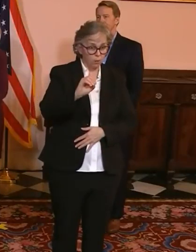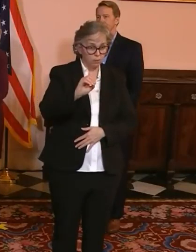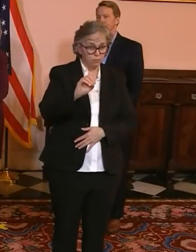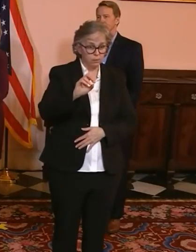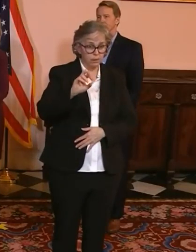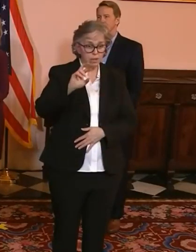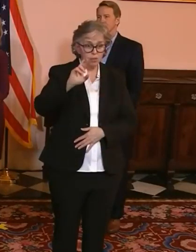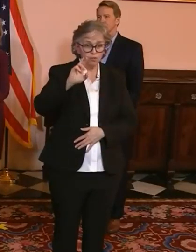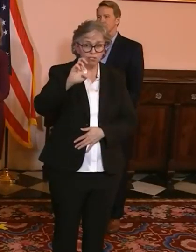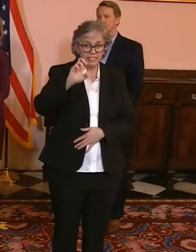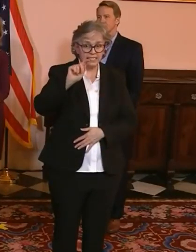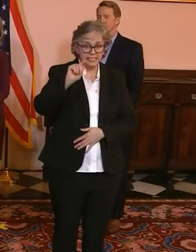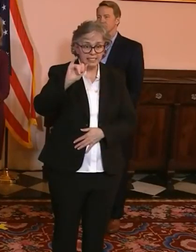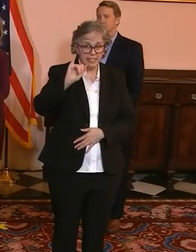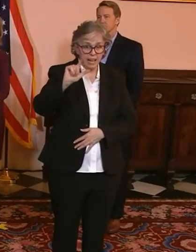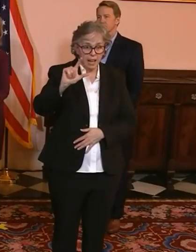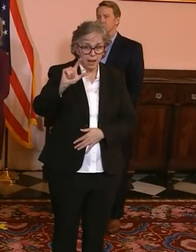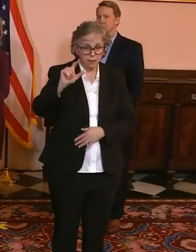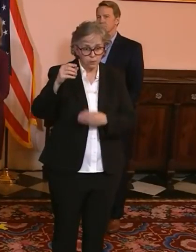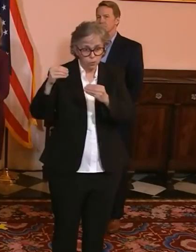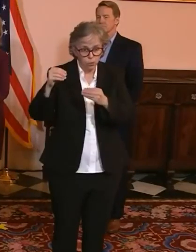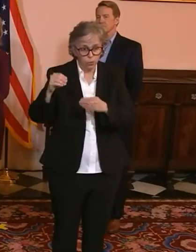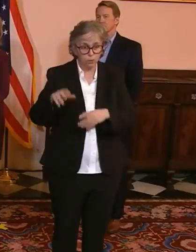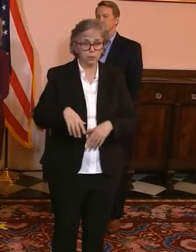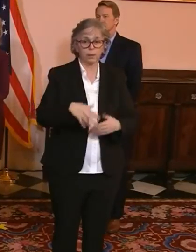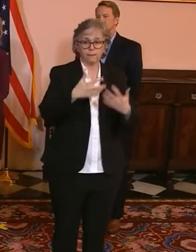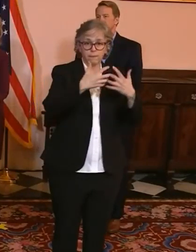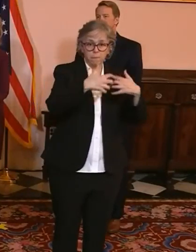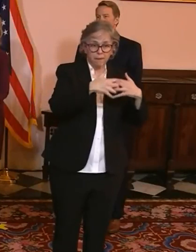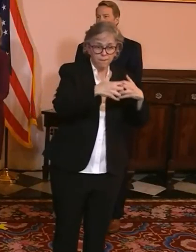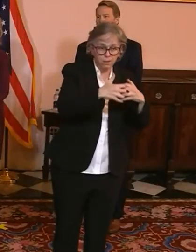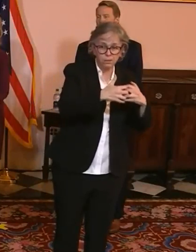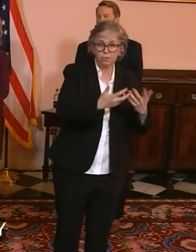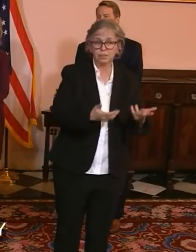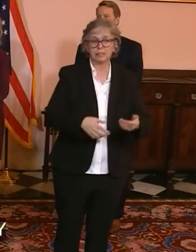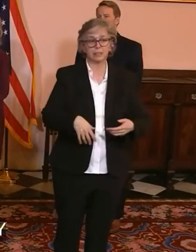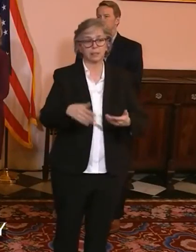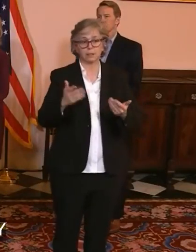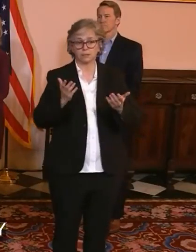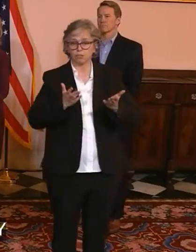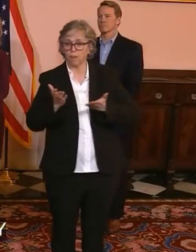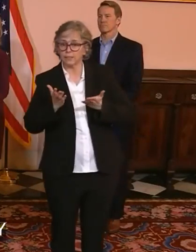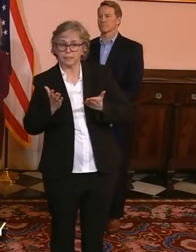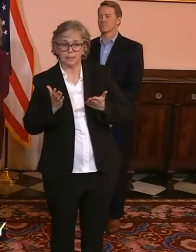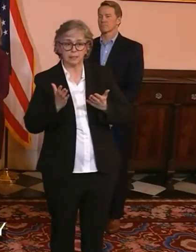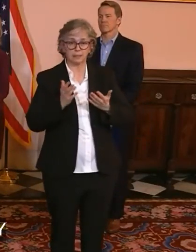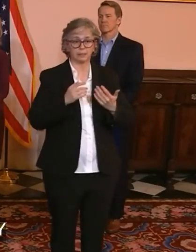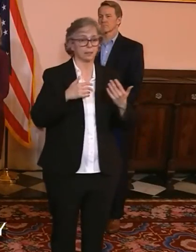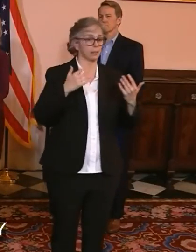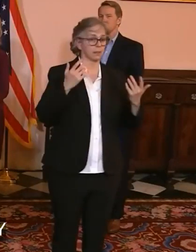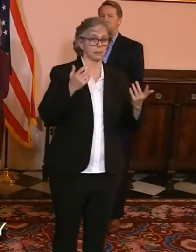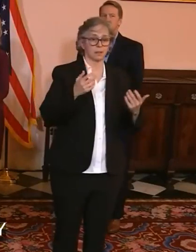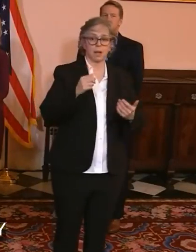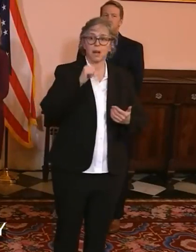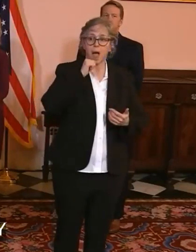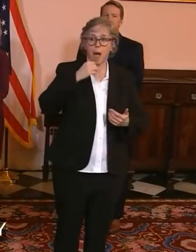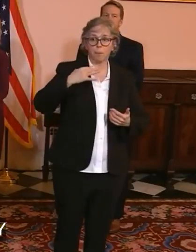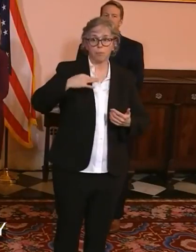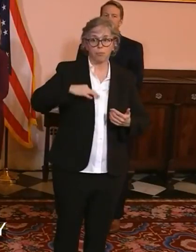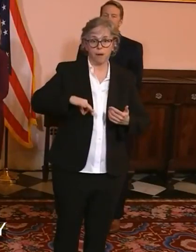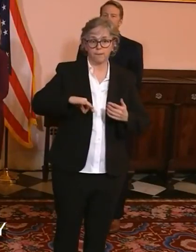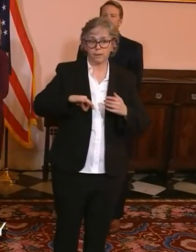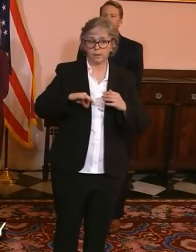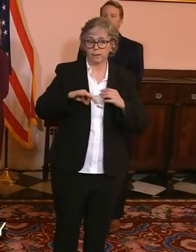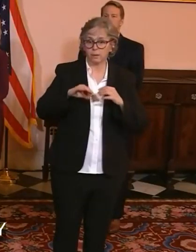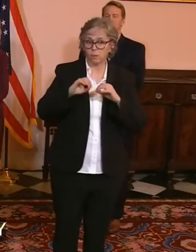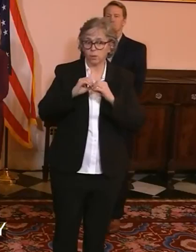service, any business in Ohio, any nonprofit, any other place where employees